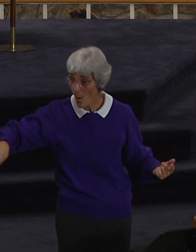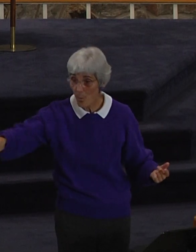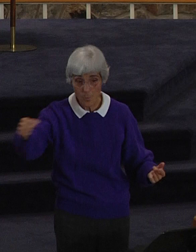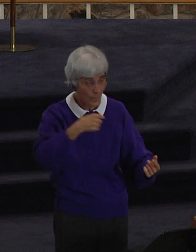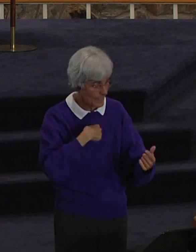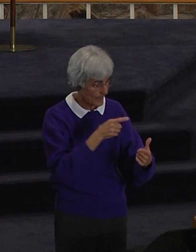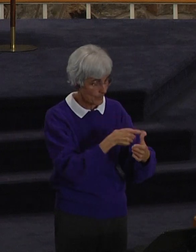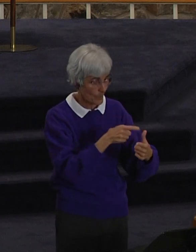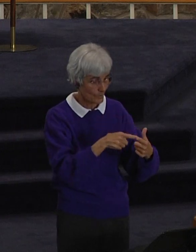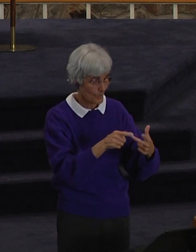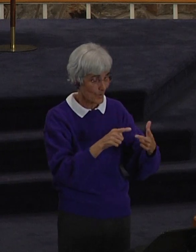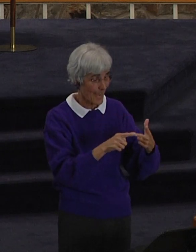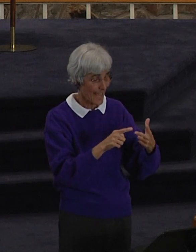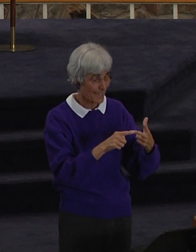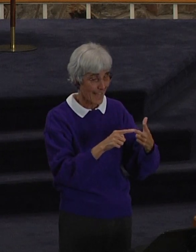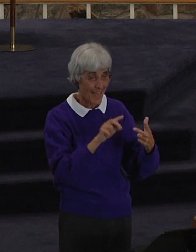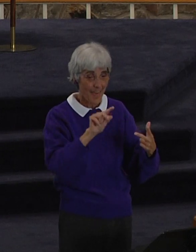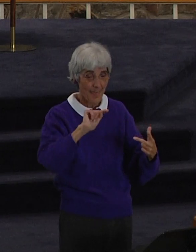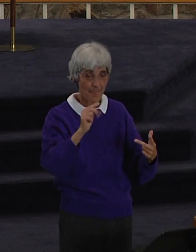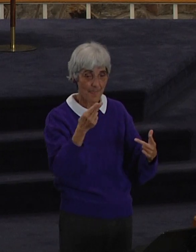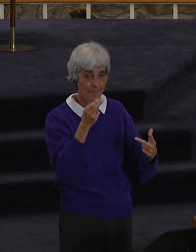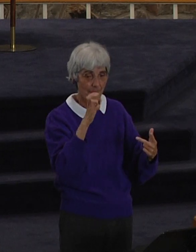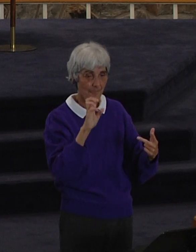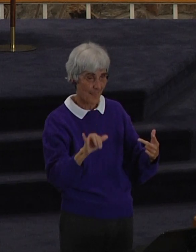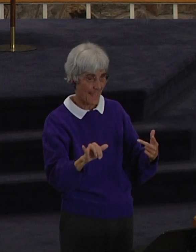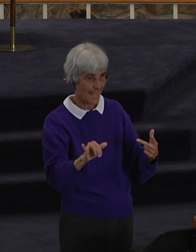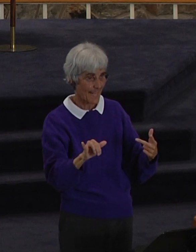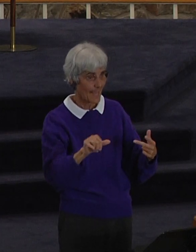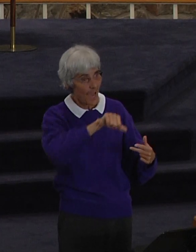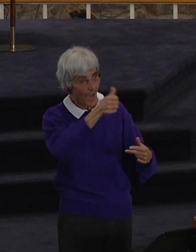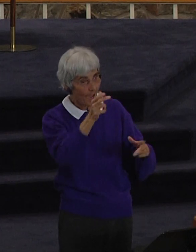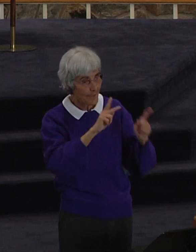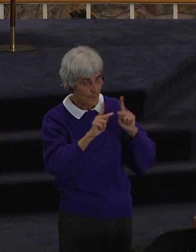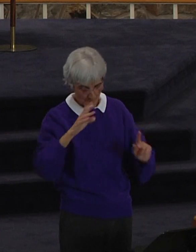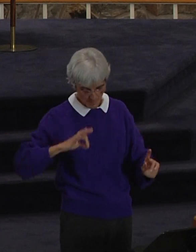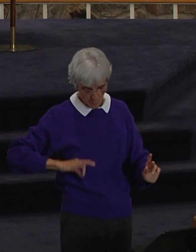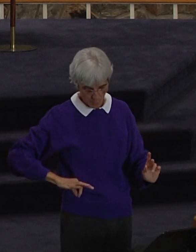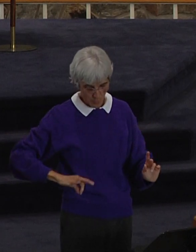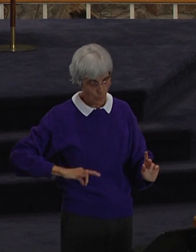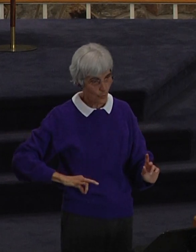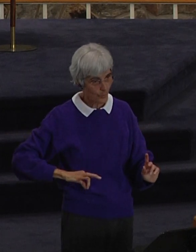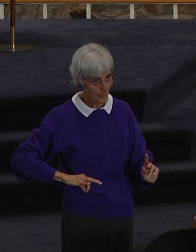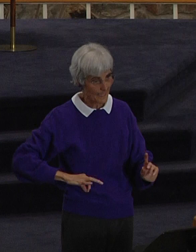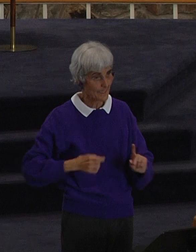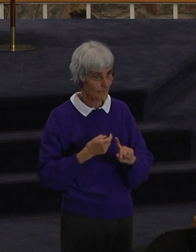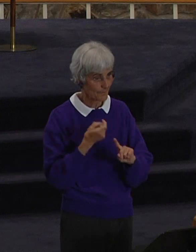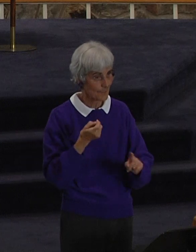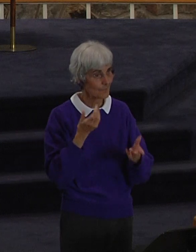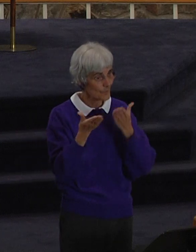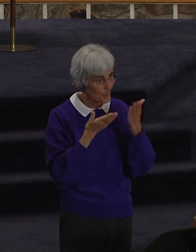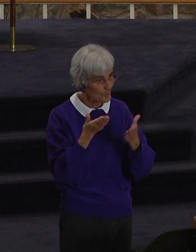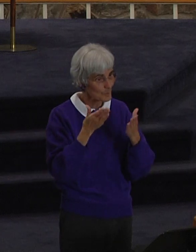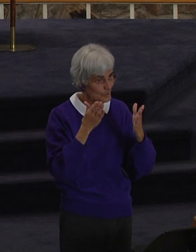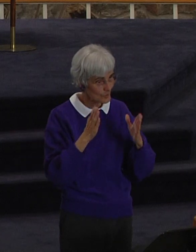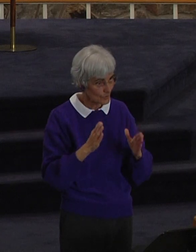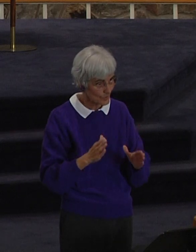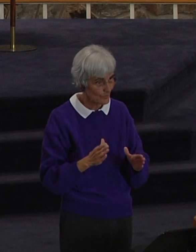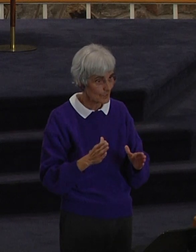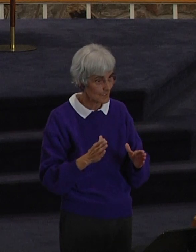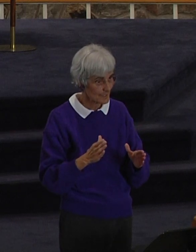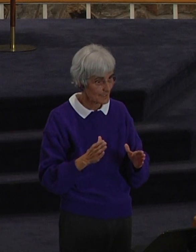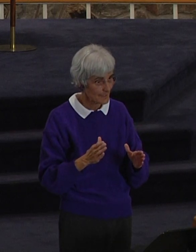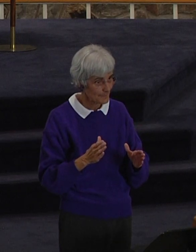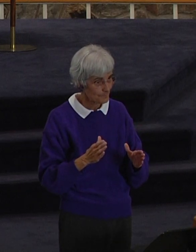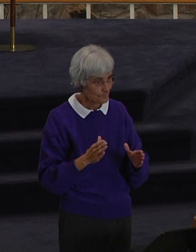It's about they. It's about those who benefit from those willing to serve in the